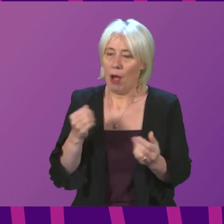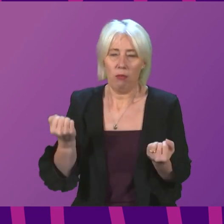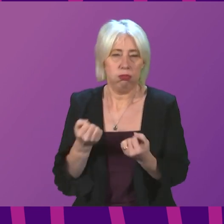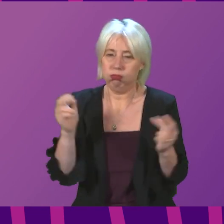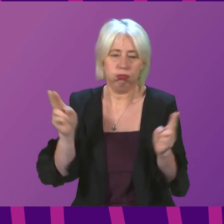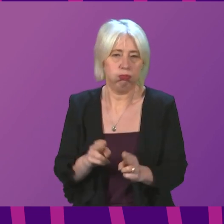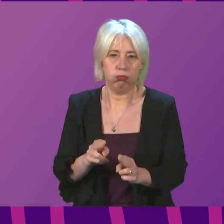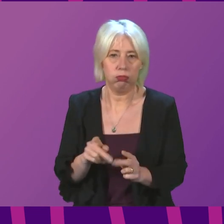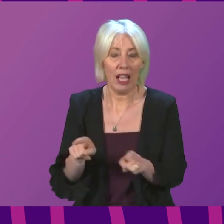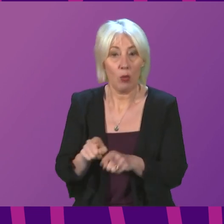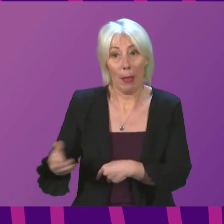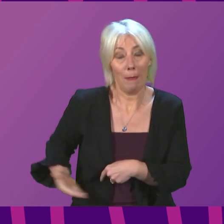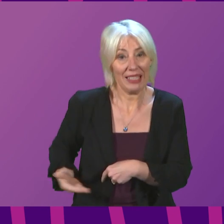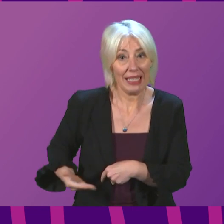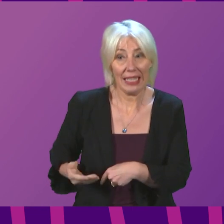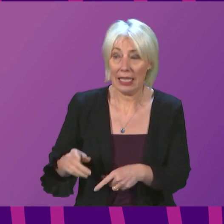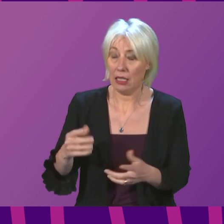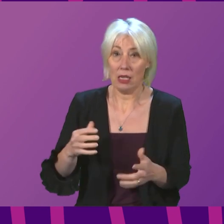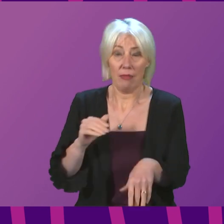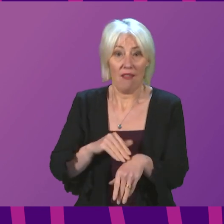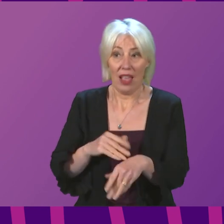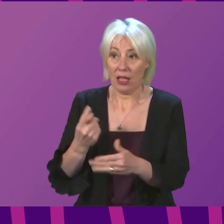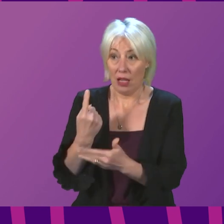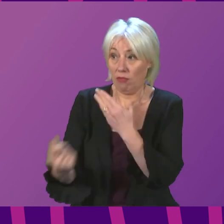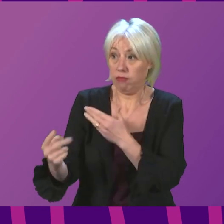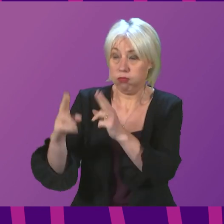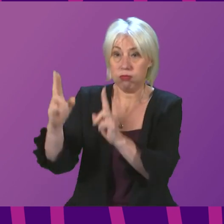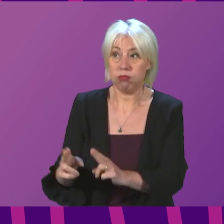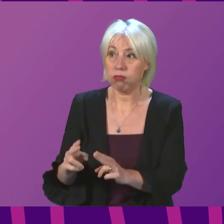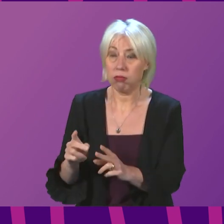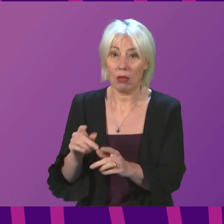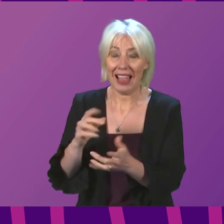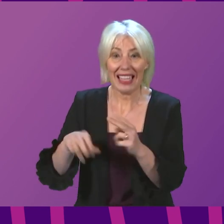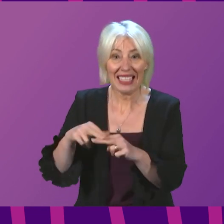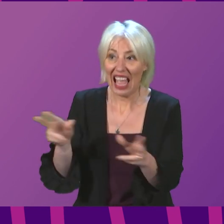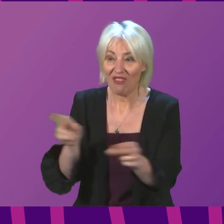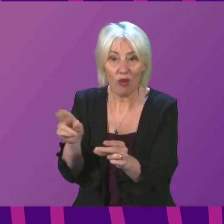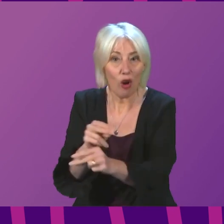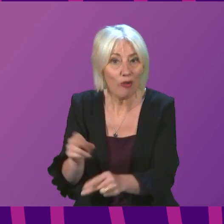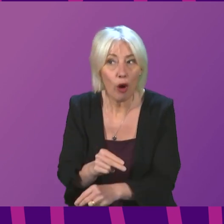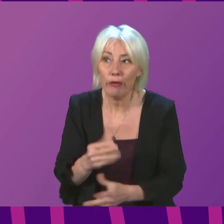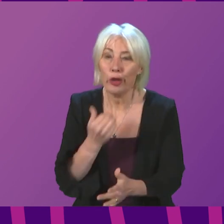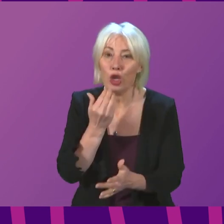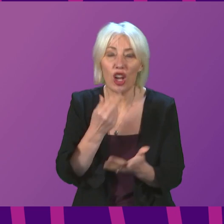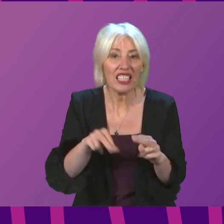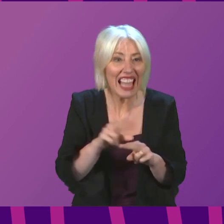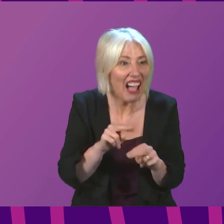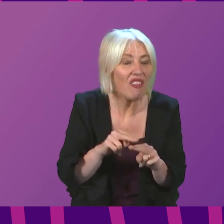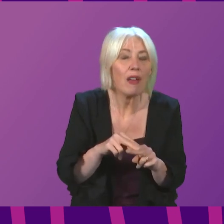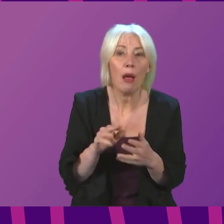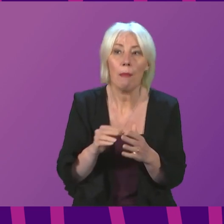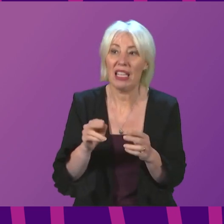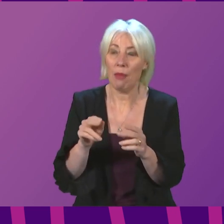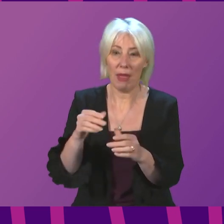same businesses are also affected by these self-isolation rules. Absences and a lack of staff cover will mean premises having to close early